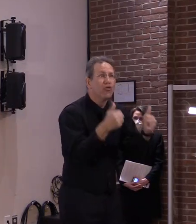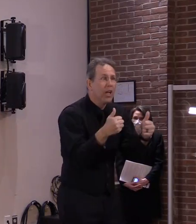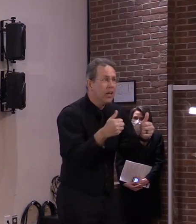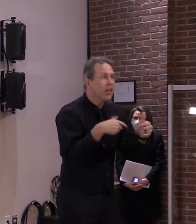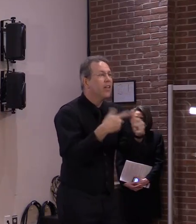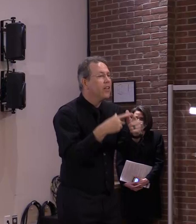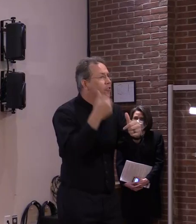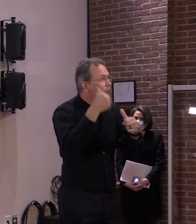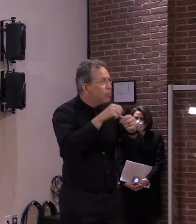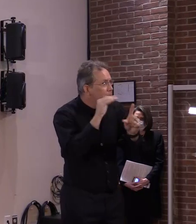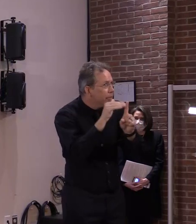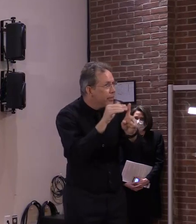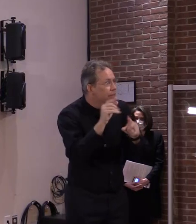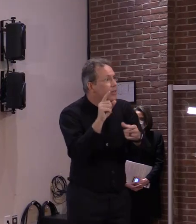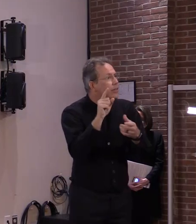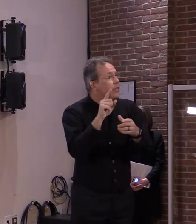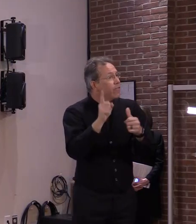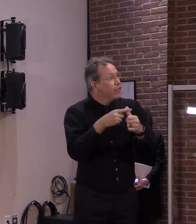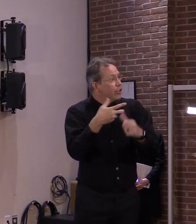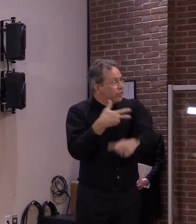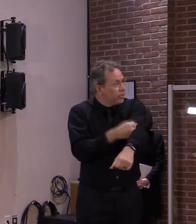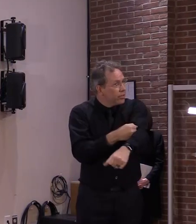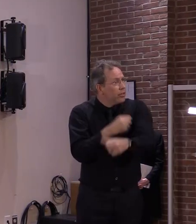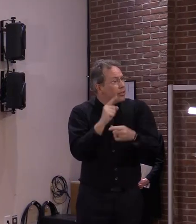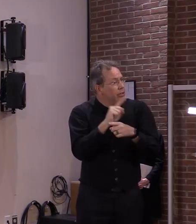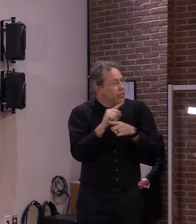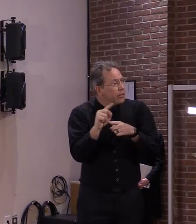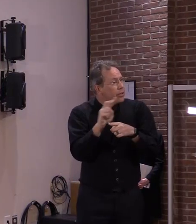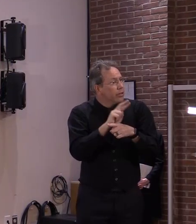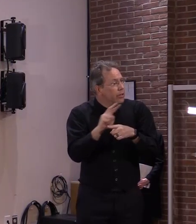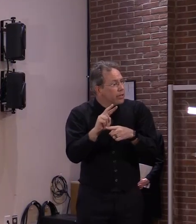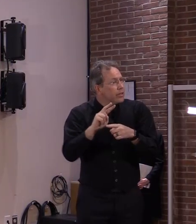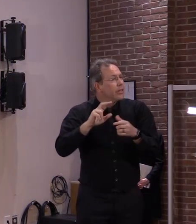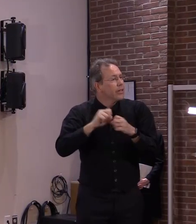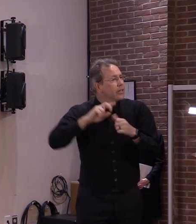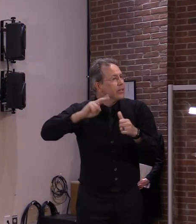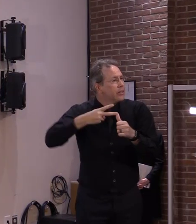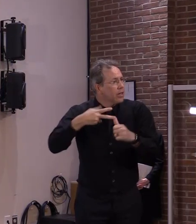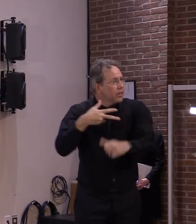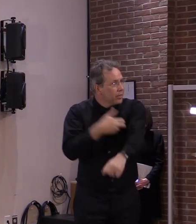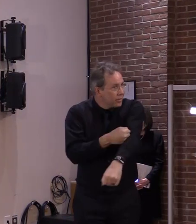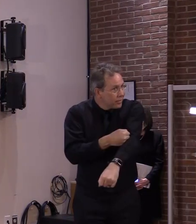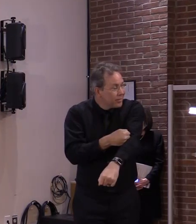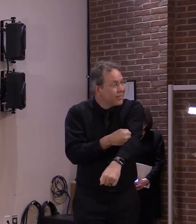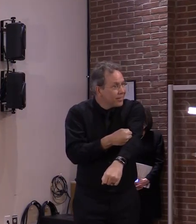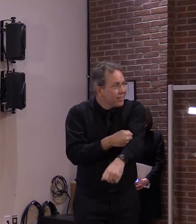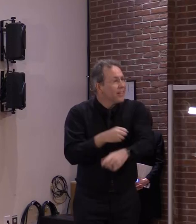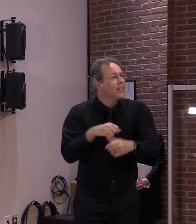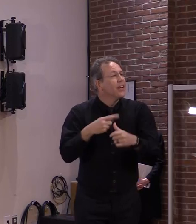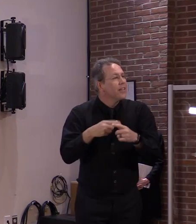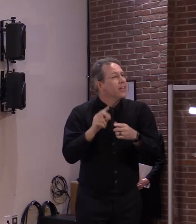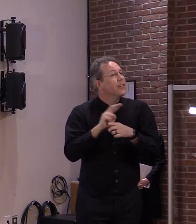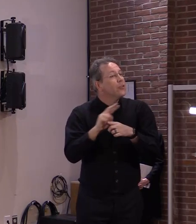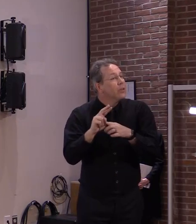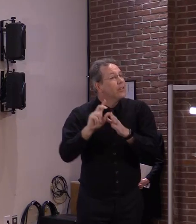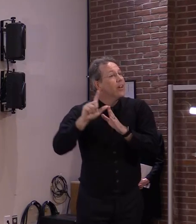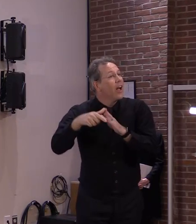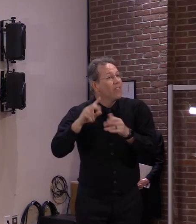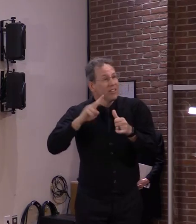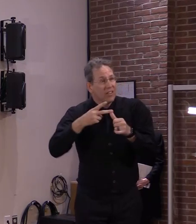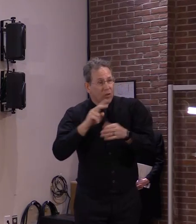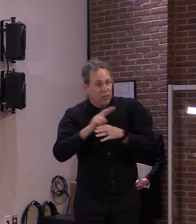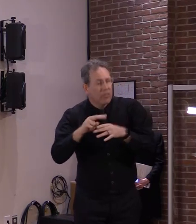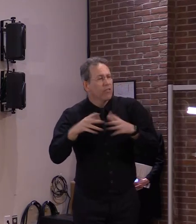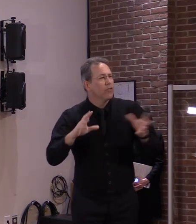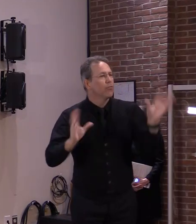2 weeks after your final dose that your body has a chance to mount its full immune response. It's not much longer to wait, and